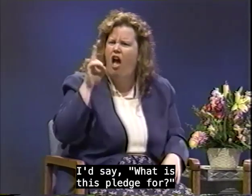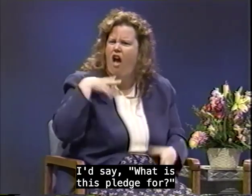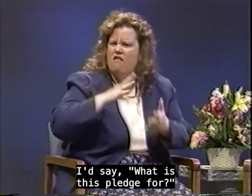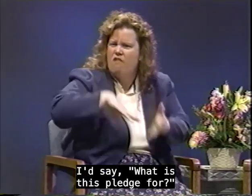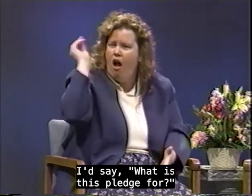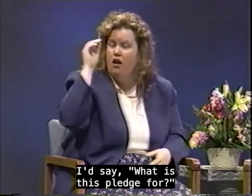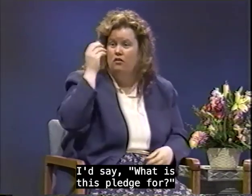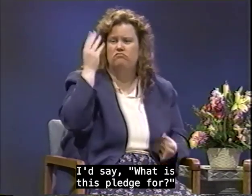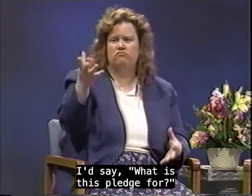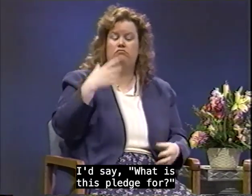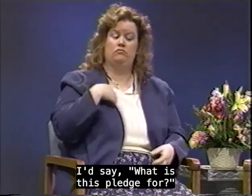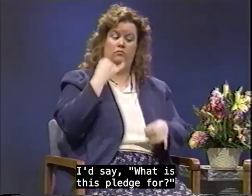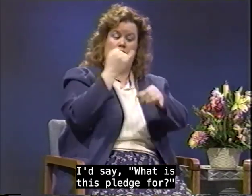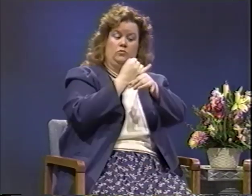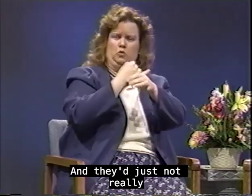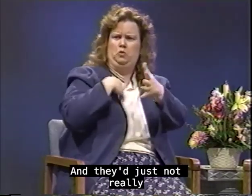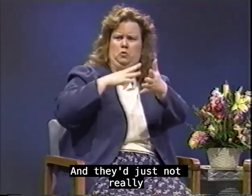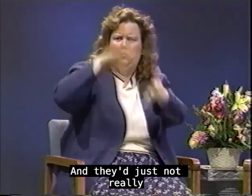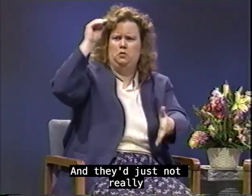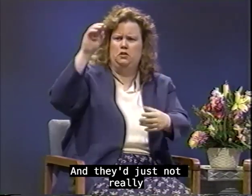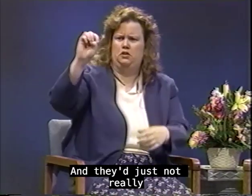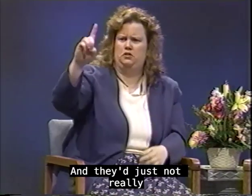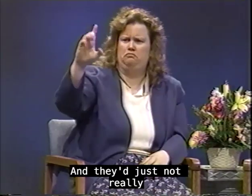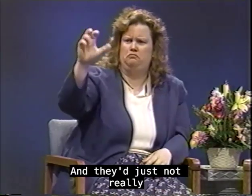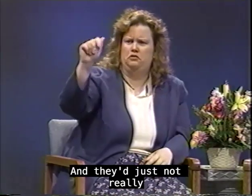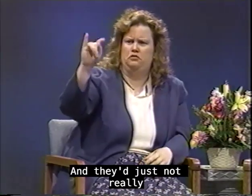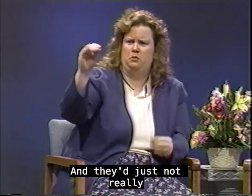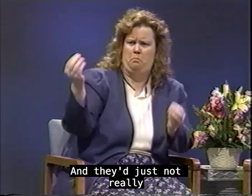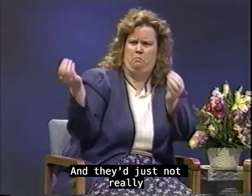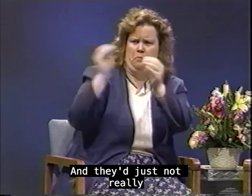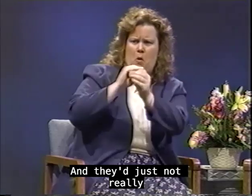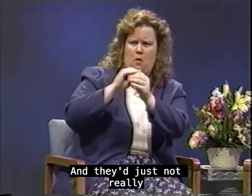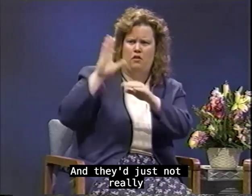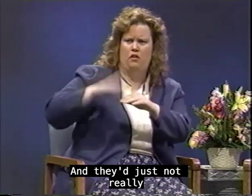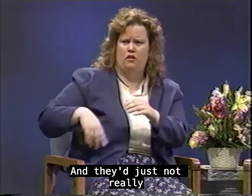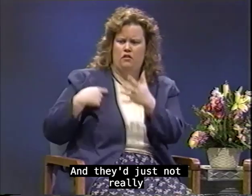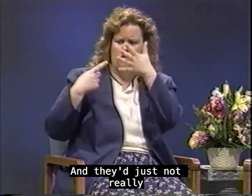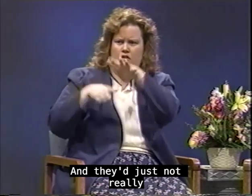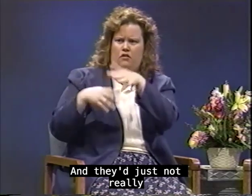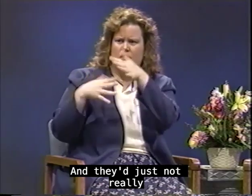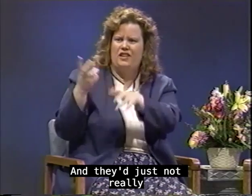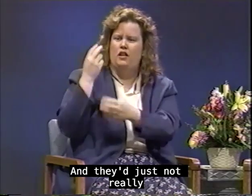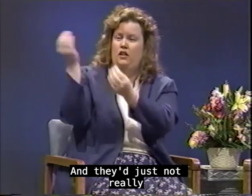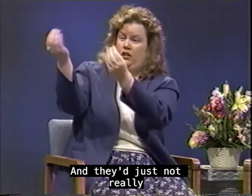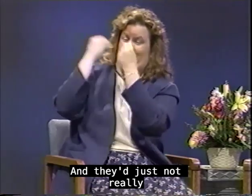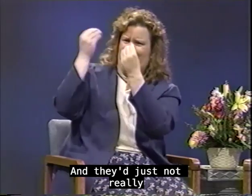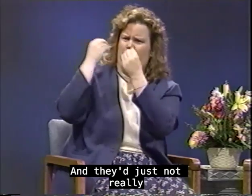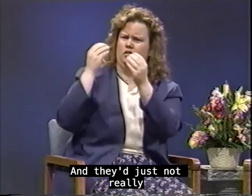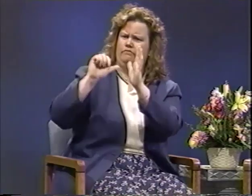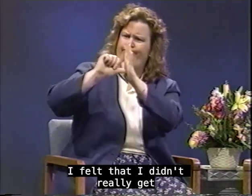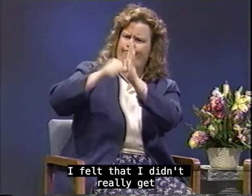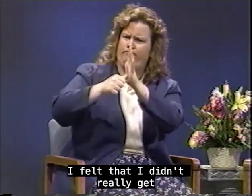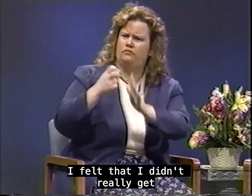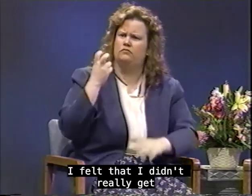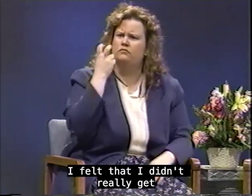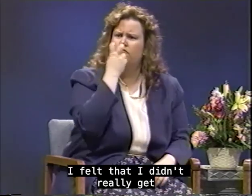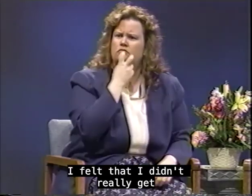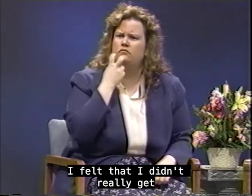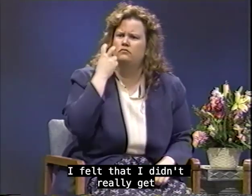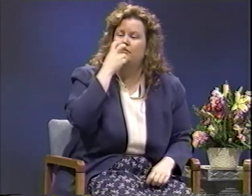say, "What is this pledge for?" And they'd just not really explain it to me very well. I felt that I didn't really get a